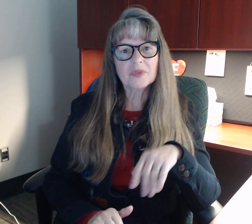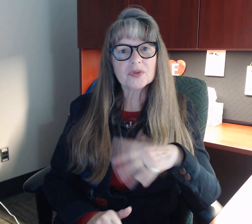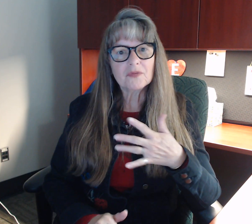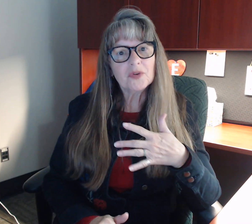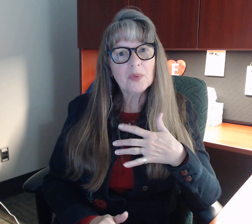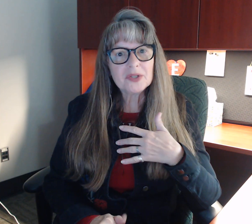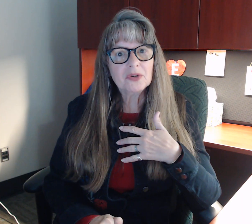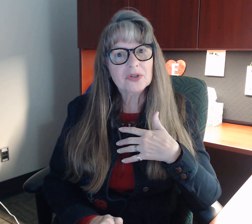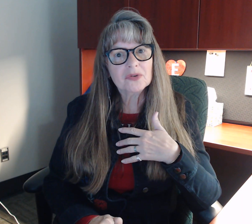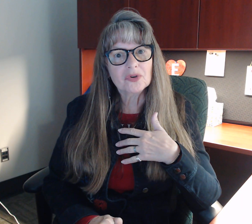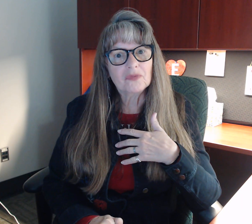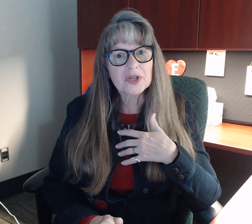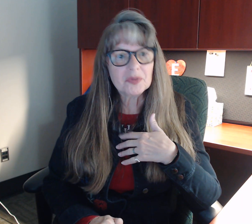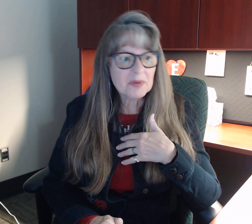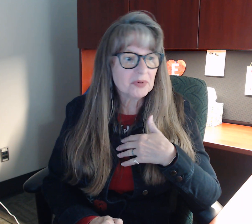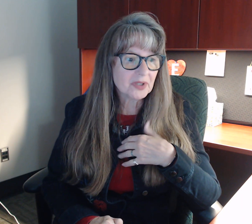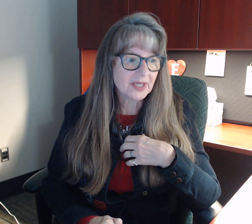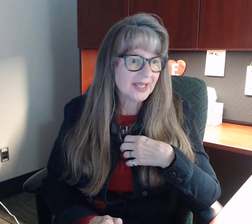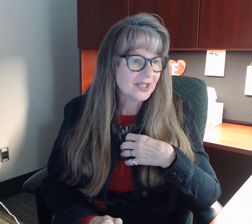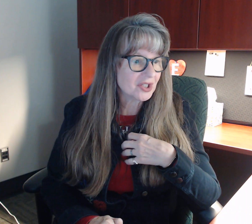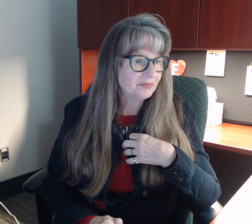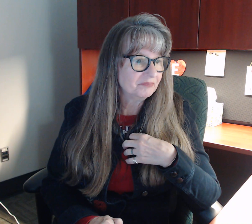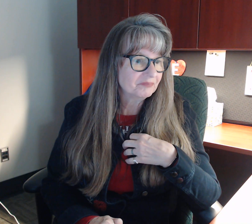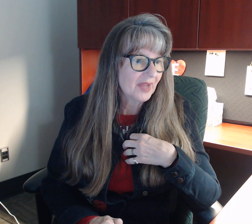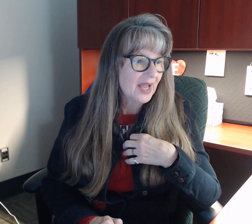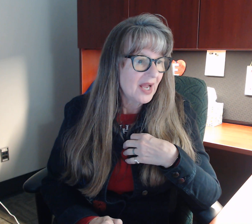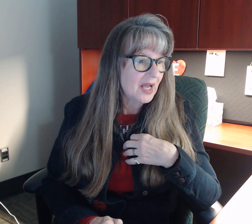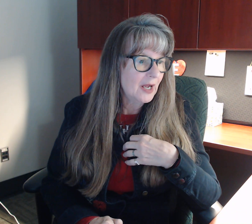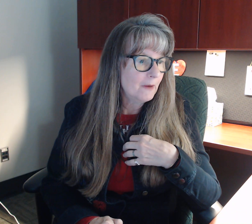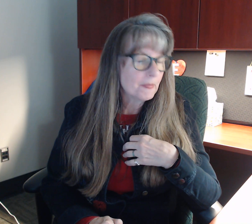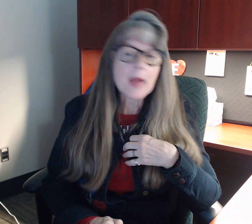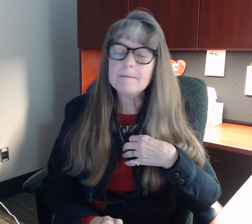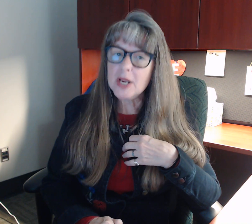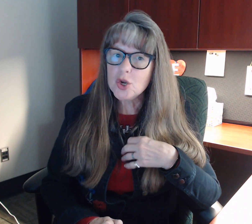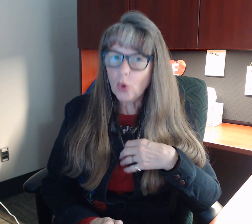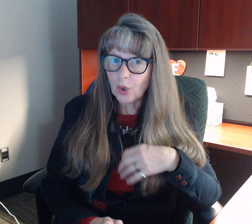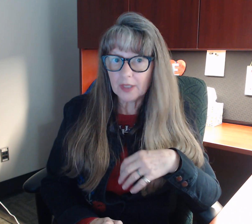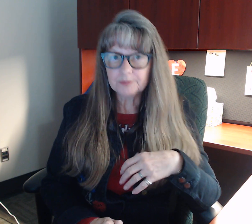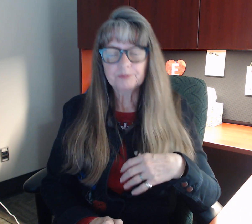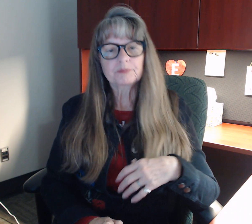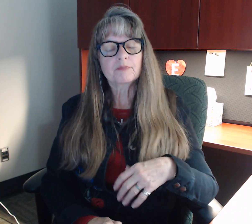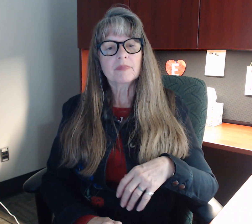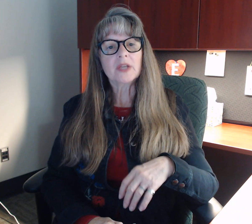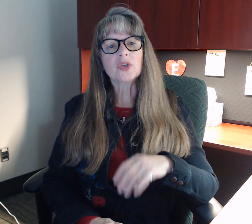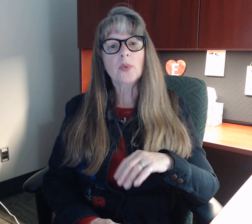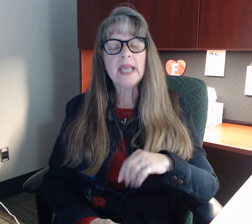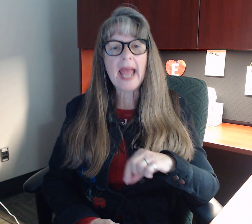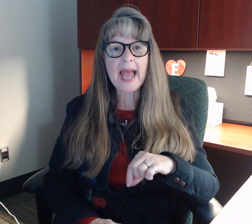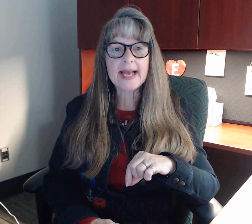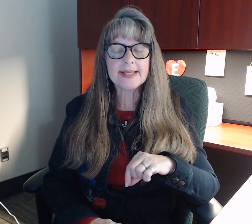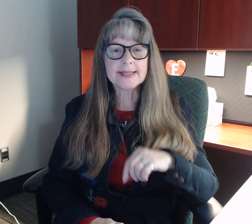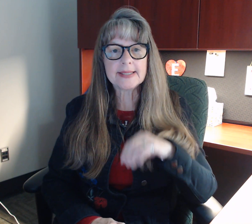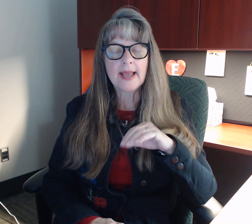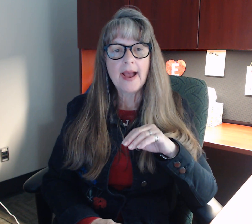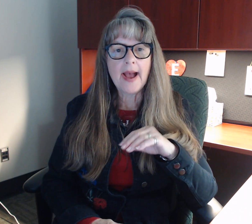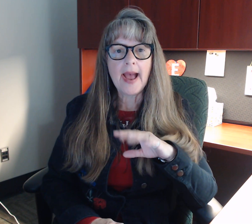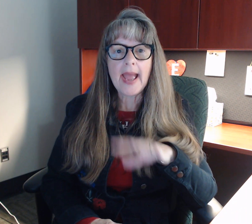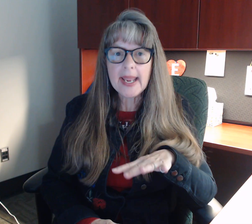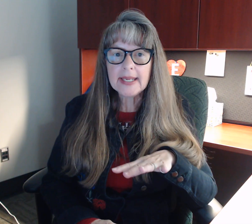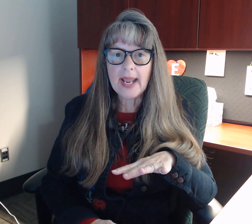a few ways you can do snowflakes. So people are going to catch it. A menorah. So it has 8